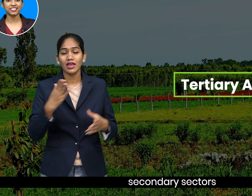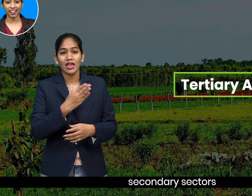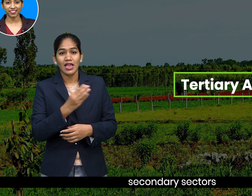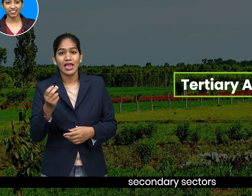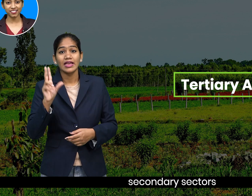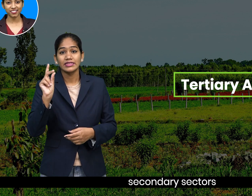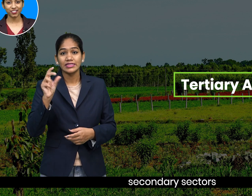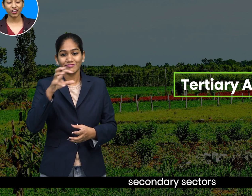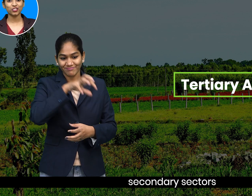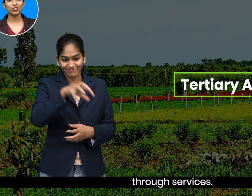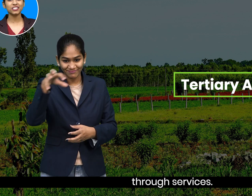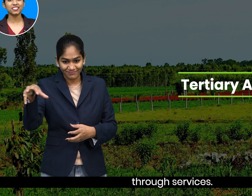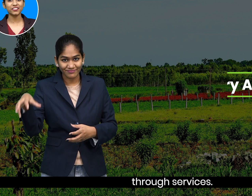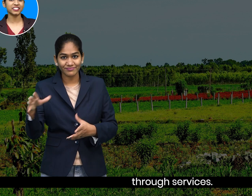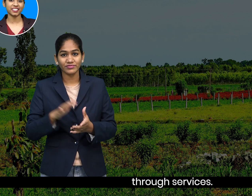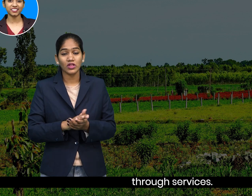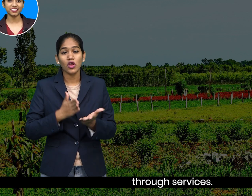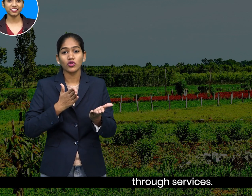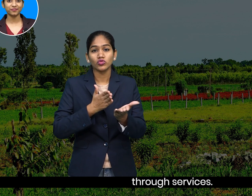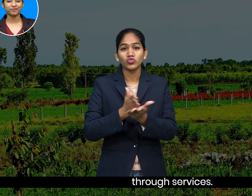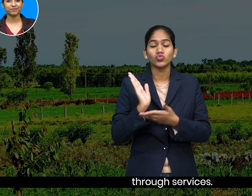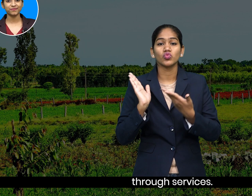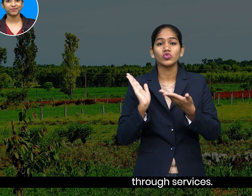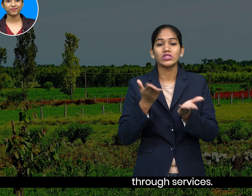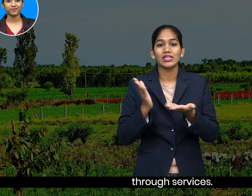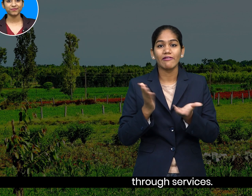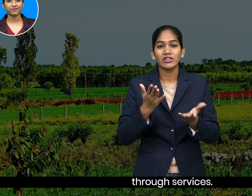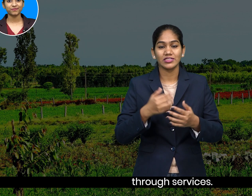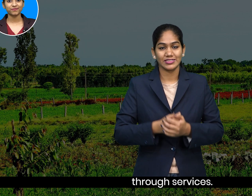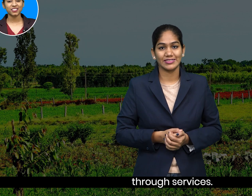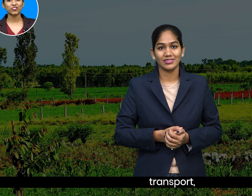secondary sectors through services,